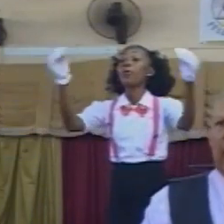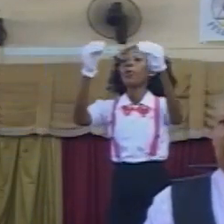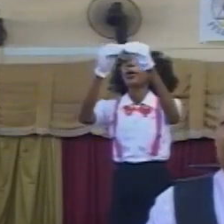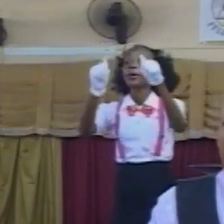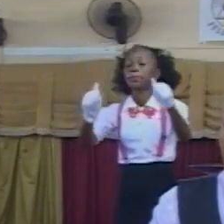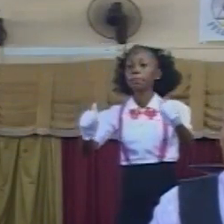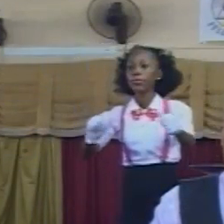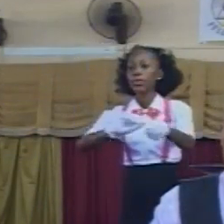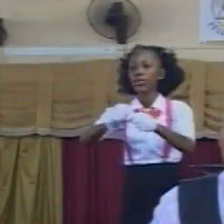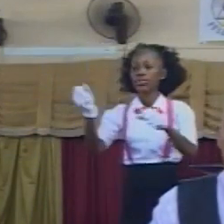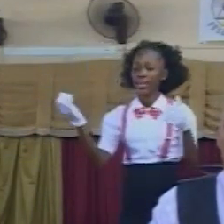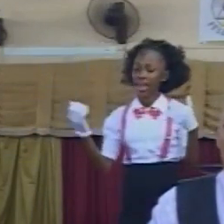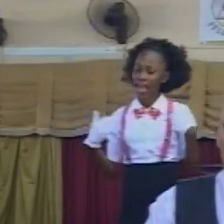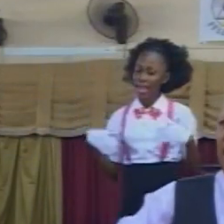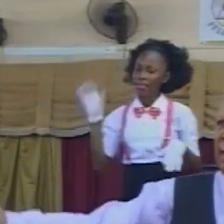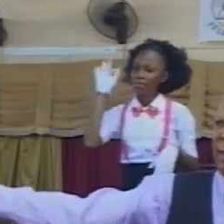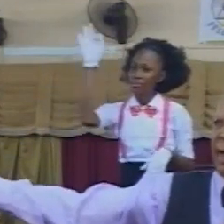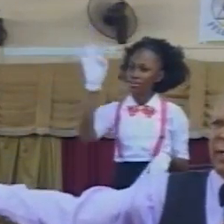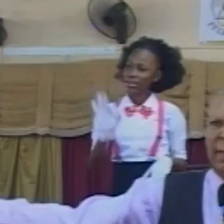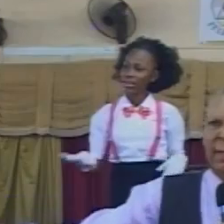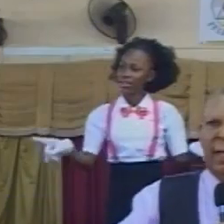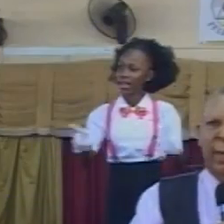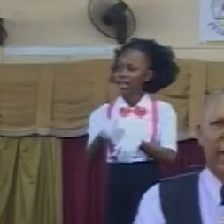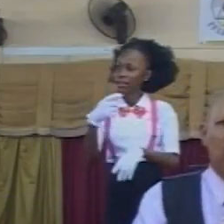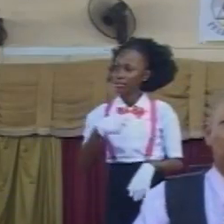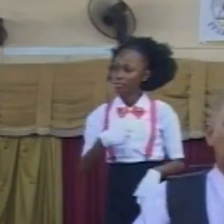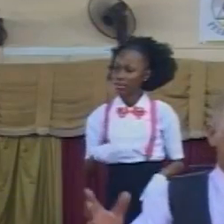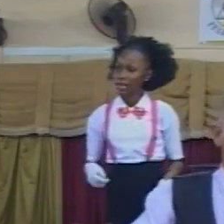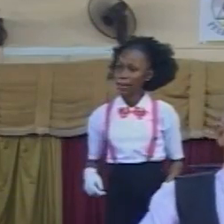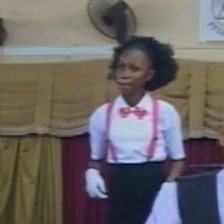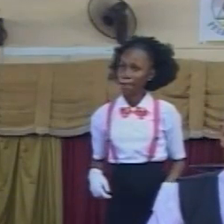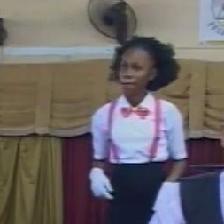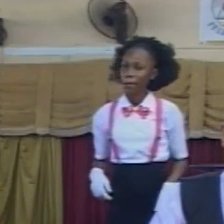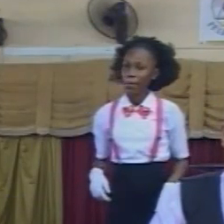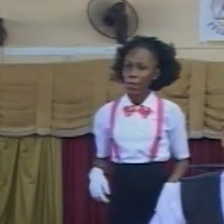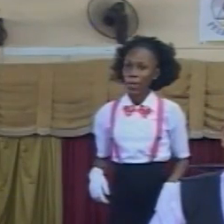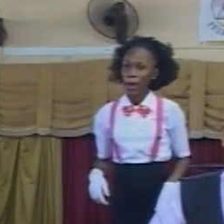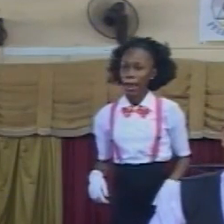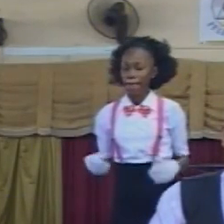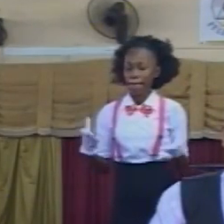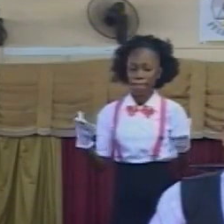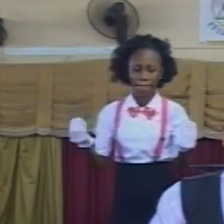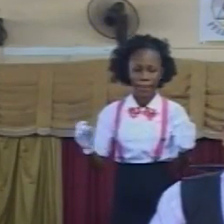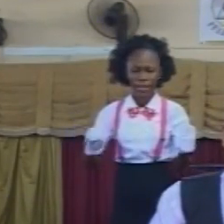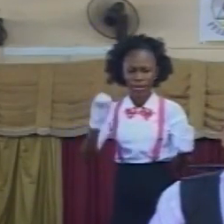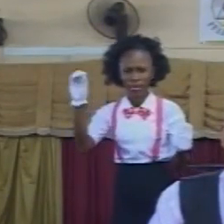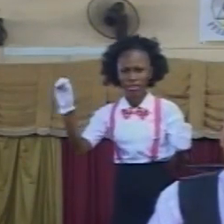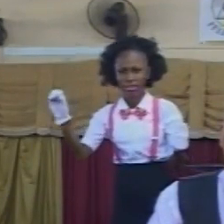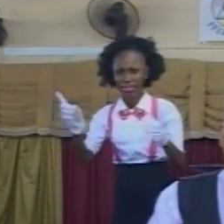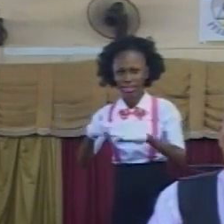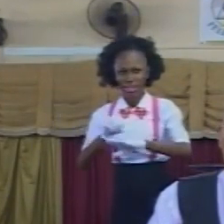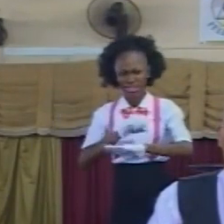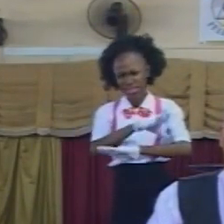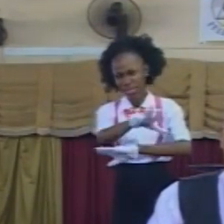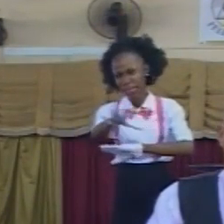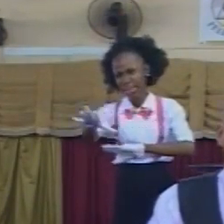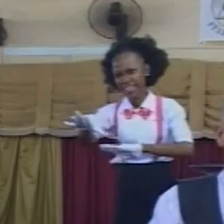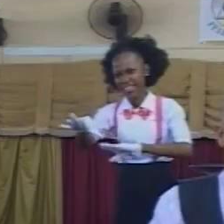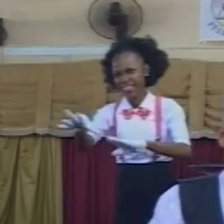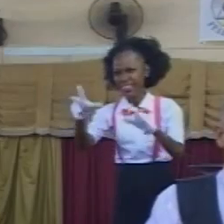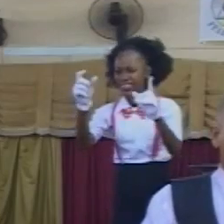So he has preachers like me and many others, like Evangelist Edwin Day, who's singing song and song, to spread the word and to encourage your